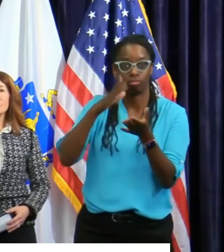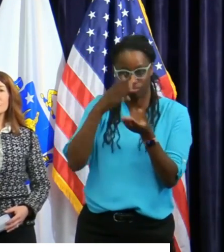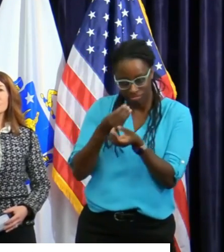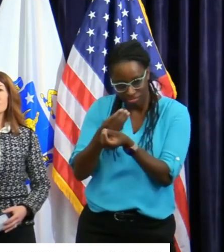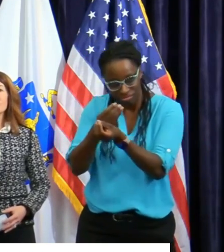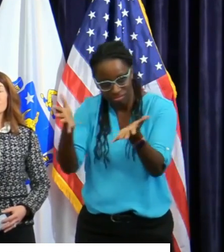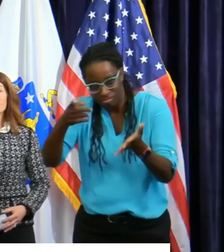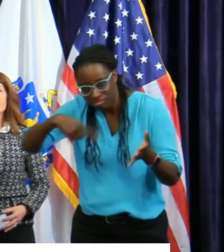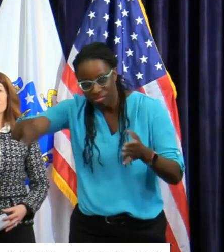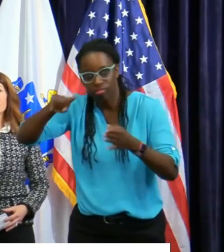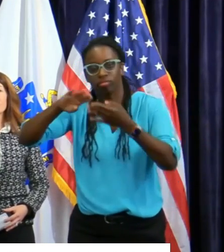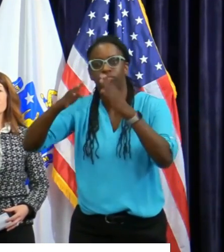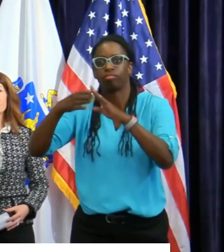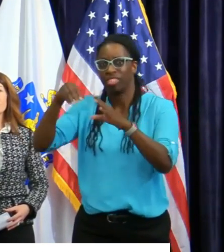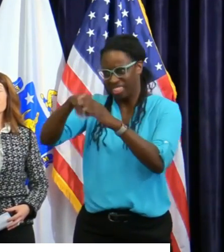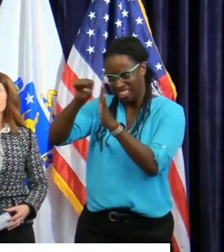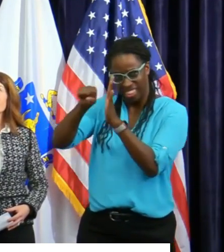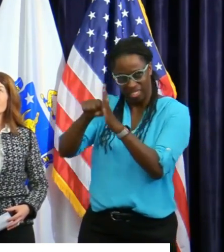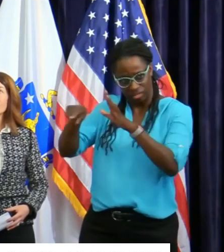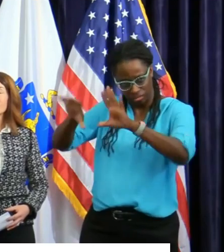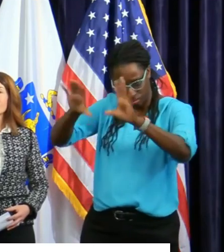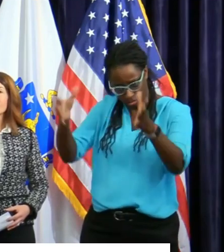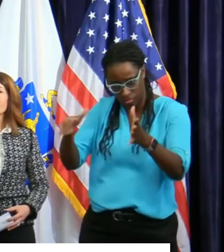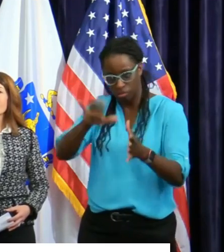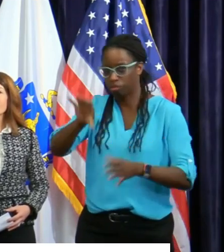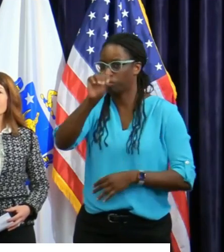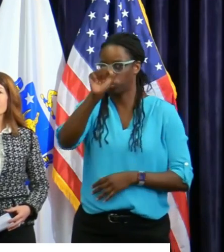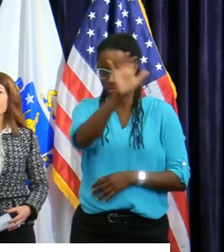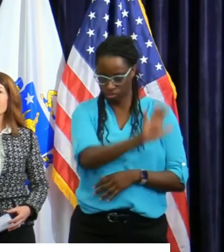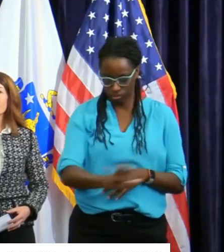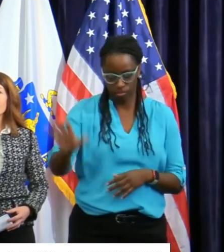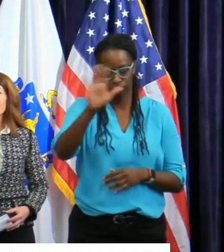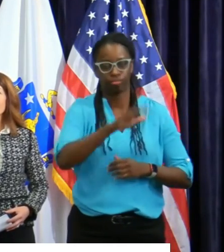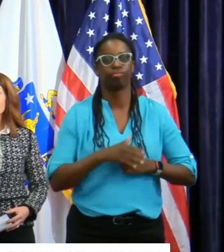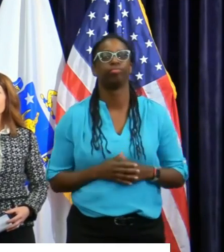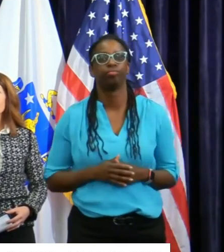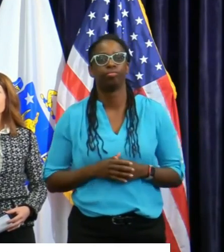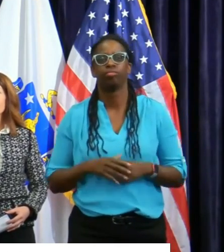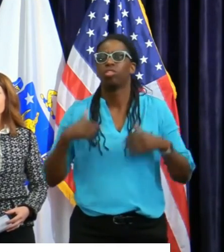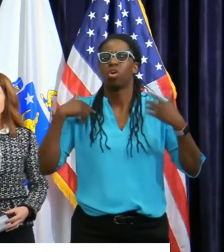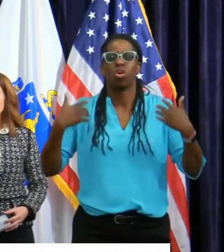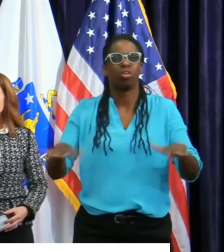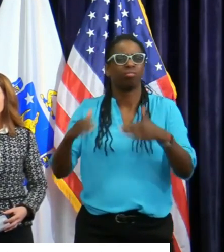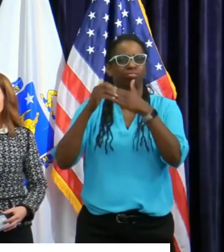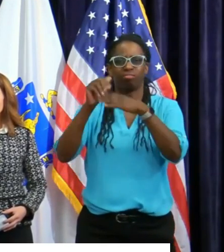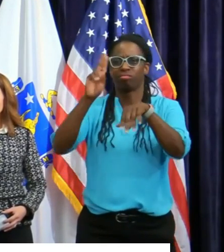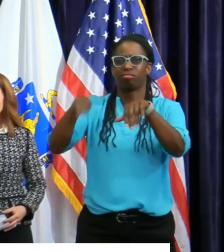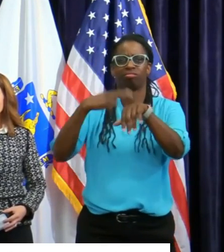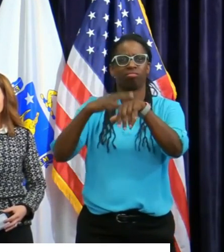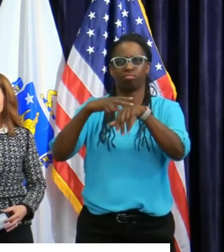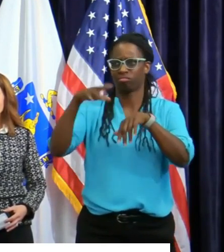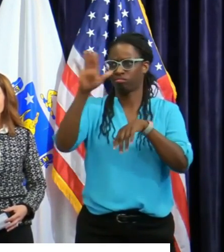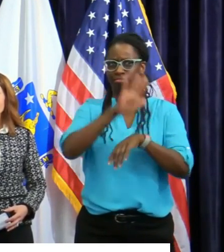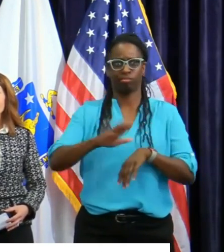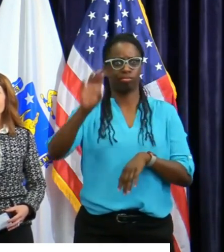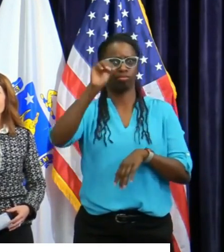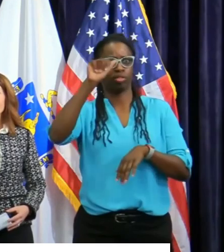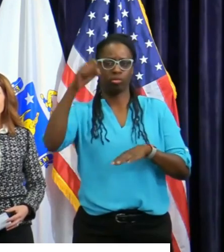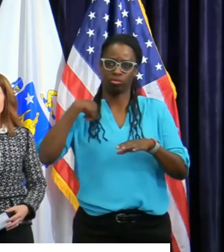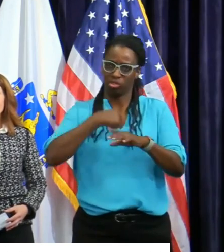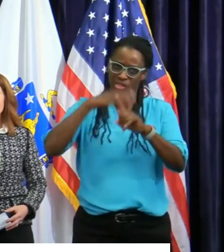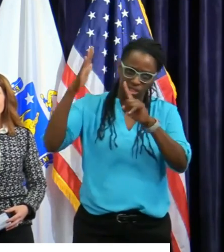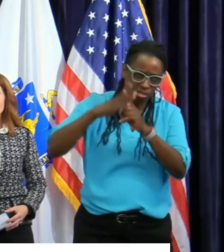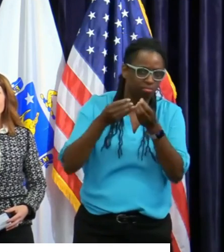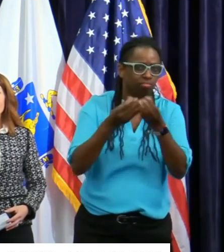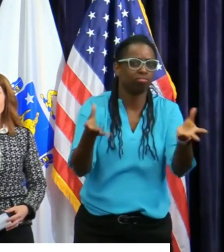Massachusetts. As many people know, we're already a national leader on COVID testing, and this program will obviously build on those efforts